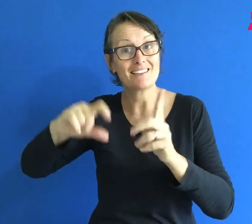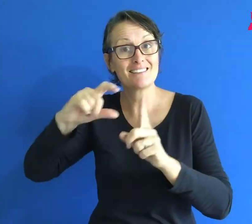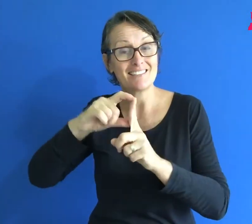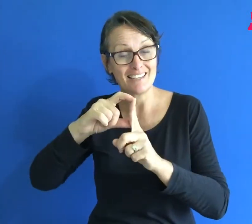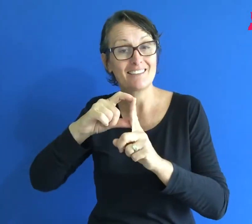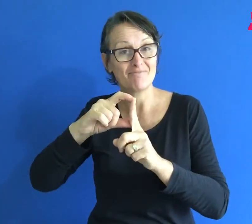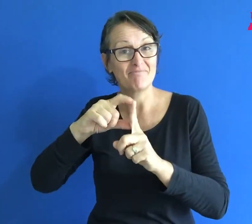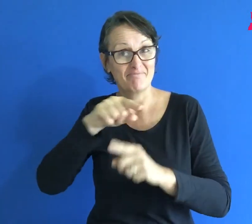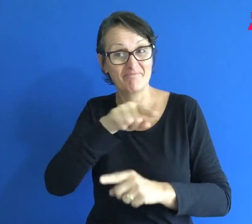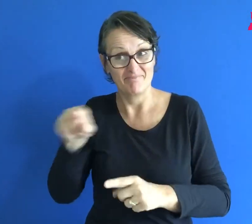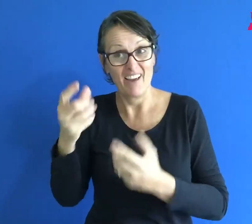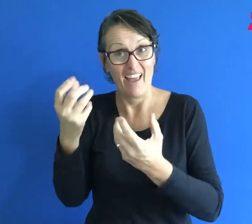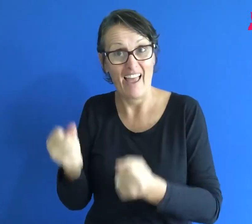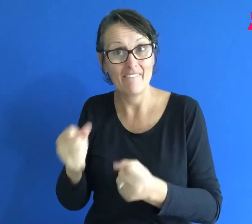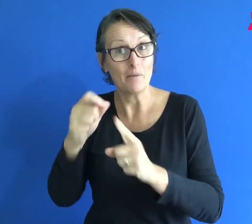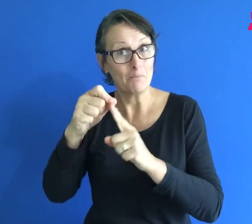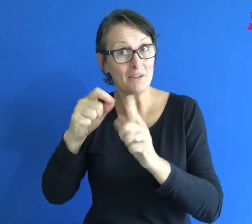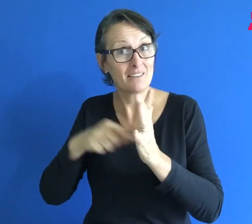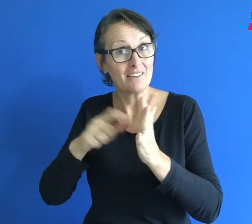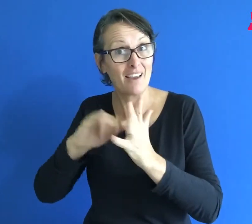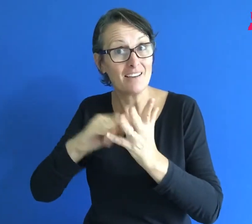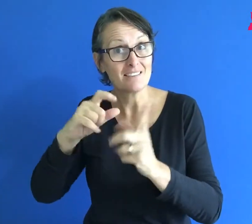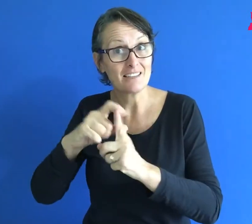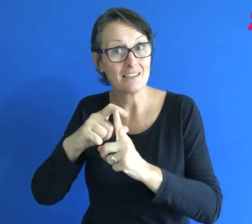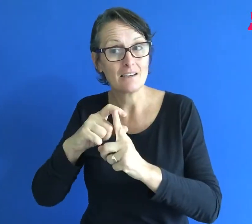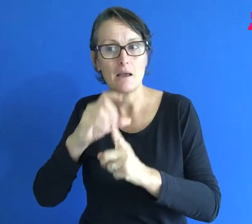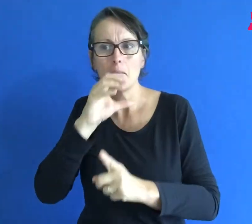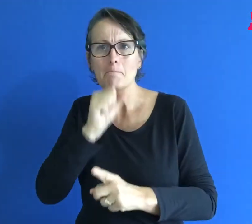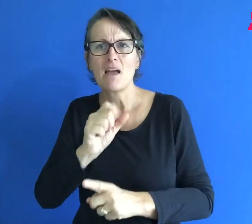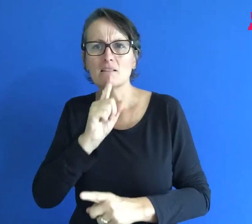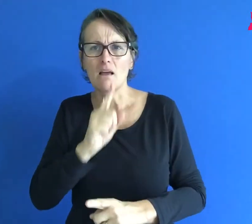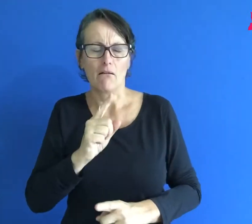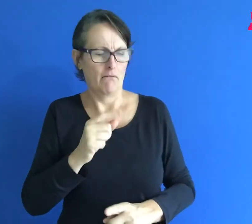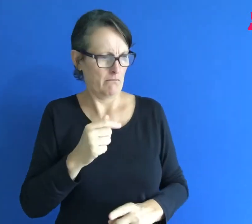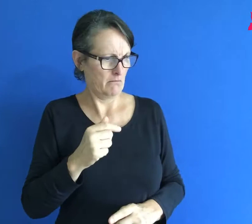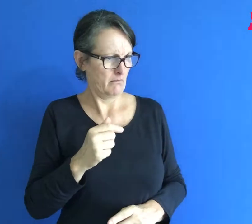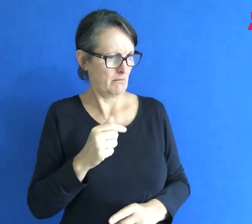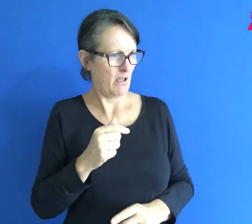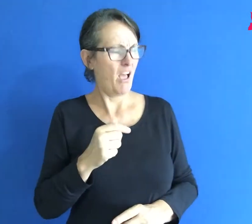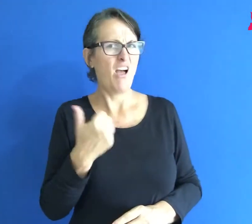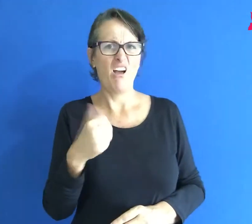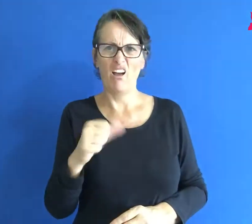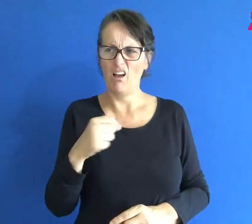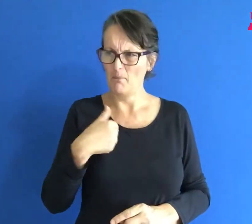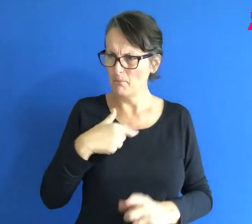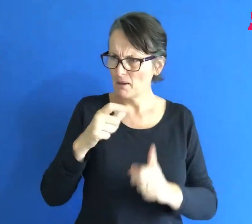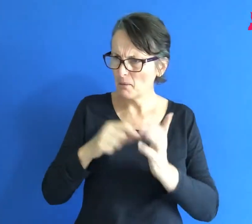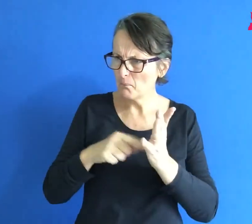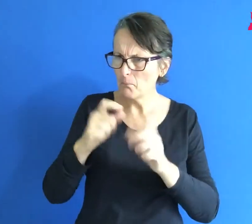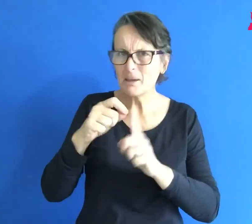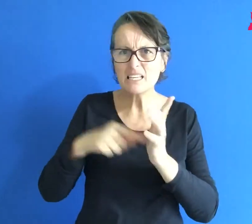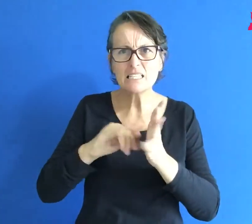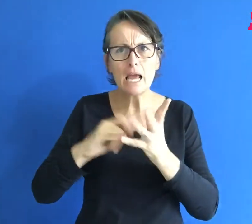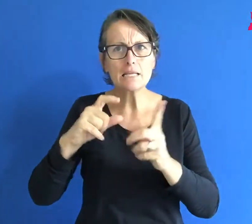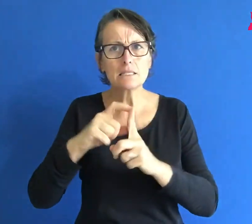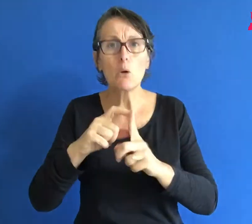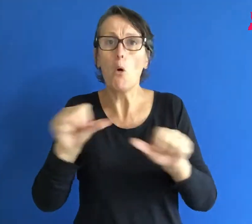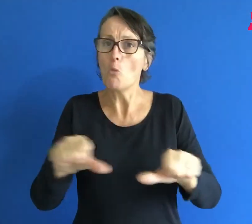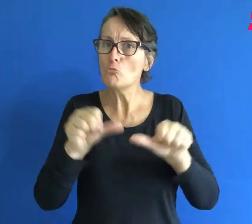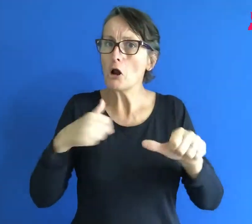most of us know it, PTSD. I went, okay, well, I can relate to that. I get that. I went through trauma. It's now afterwards